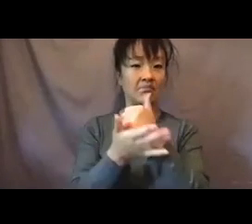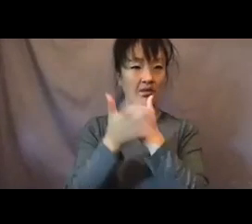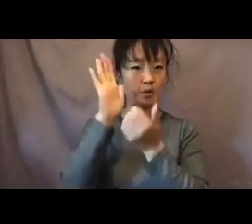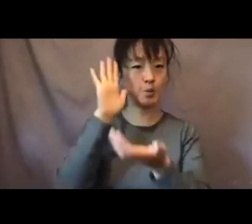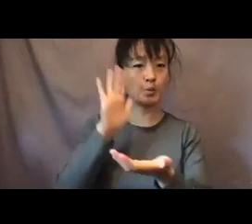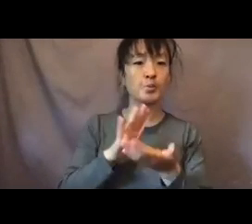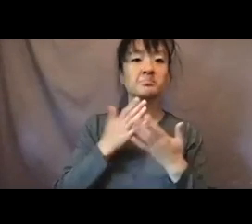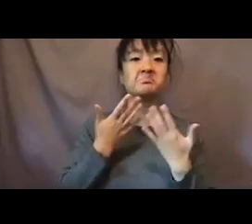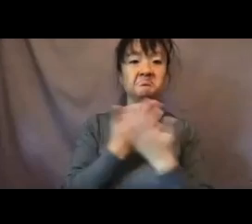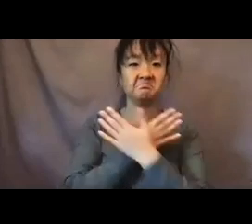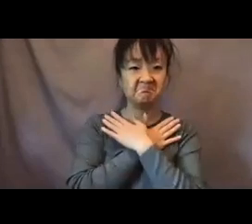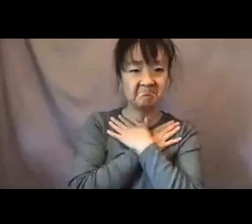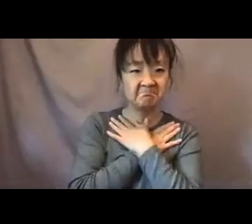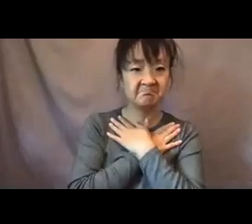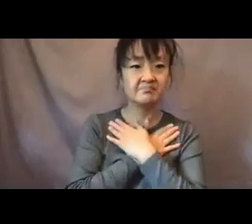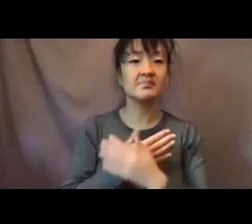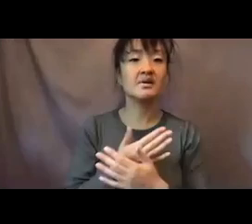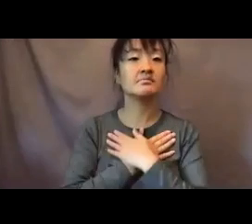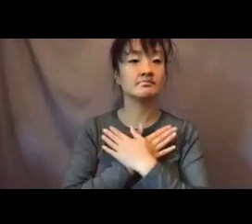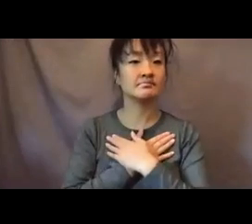Right